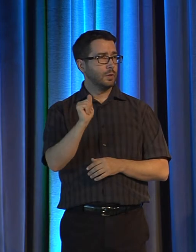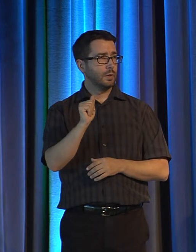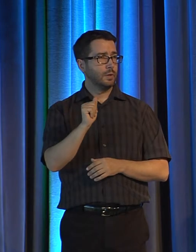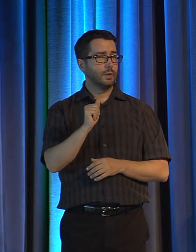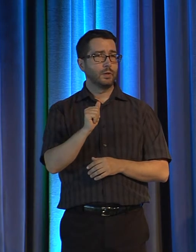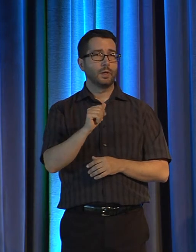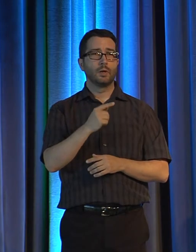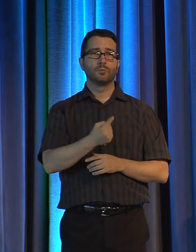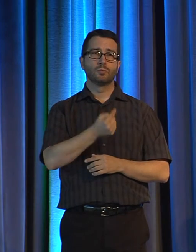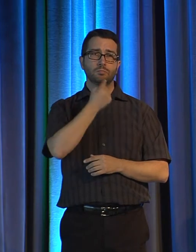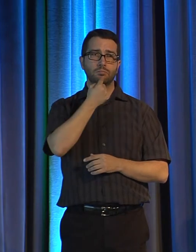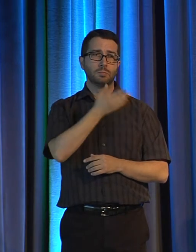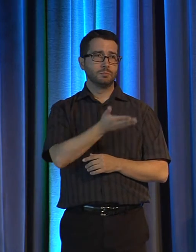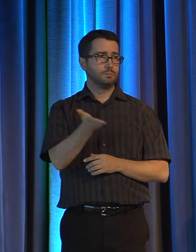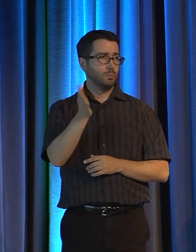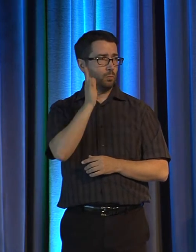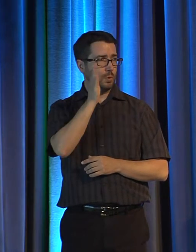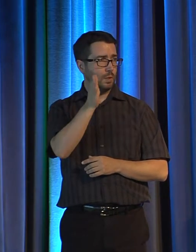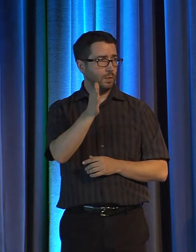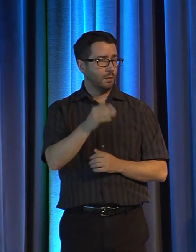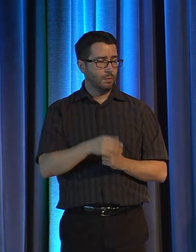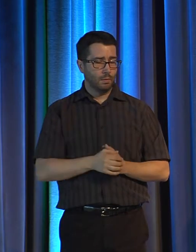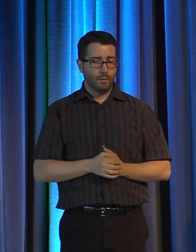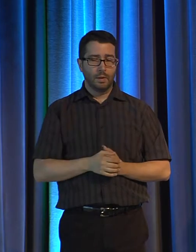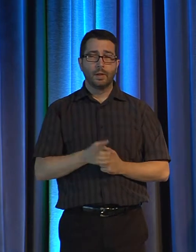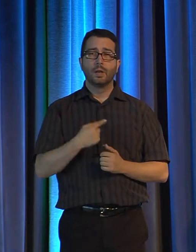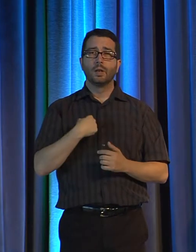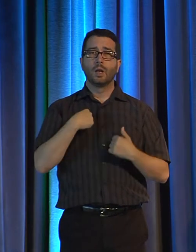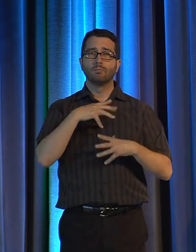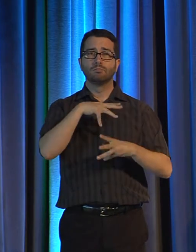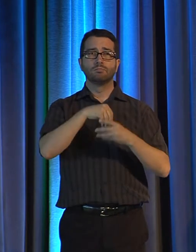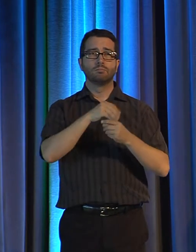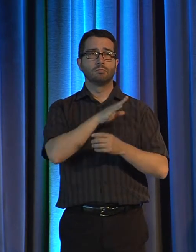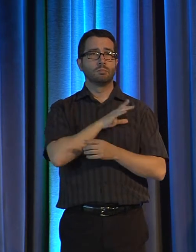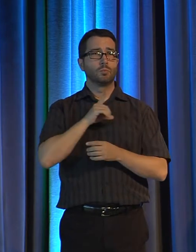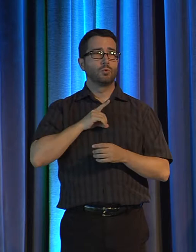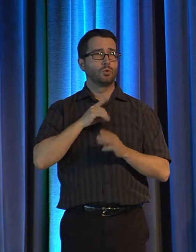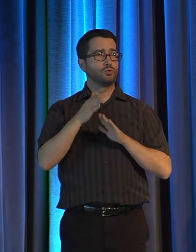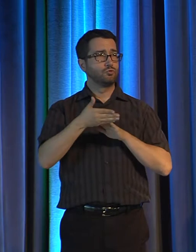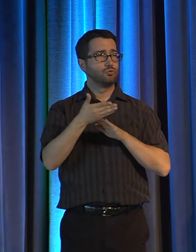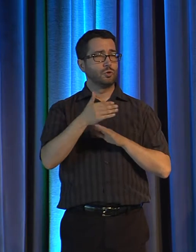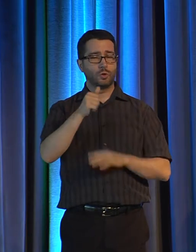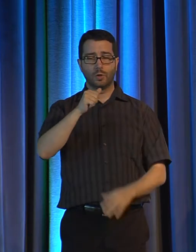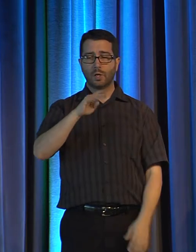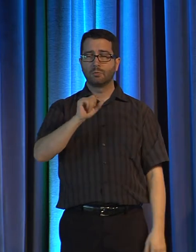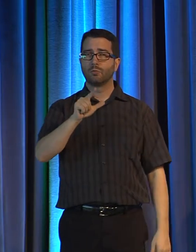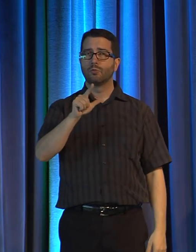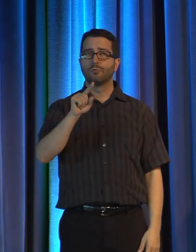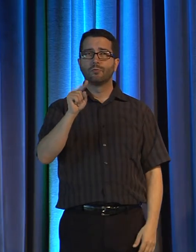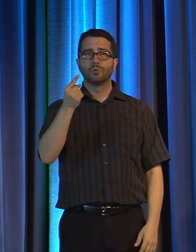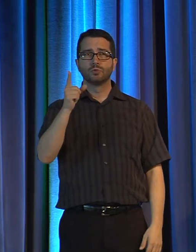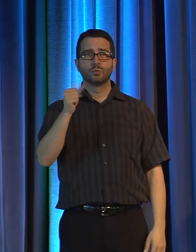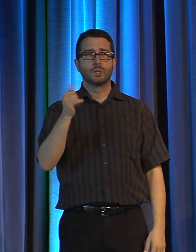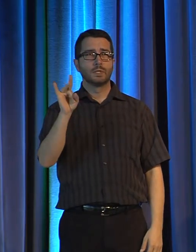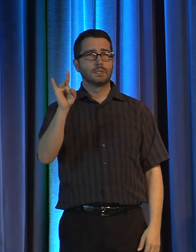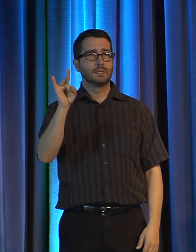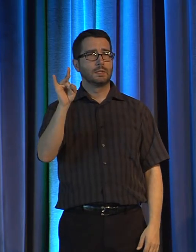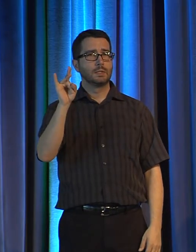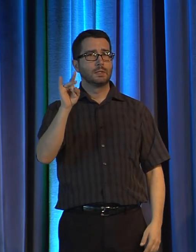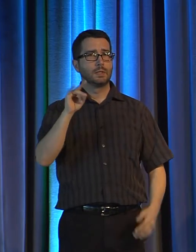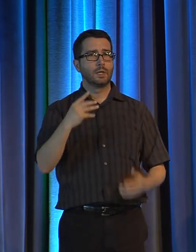board is missed. I joined the board, as I said, as chair on April 1st, 2018, along with four new